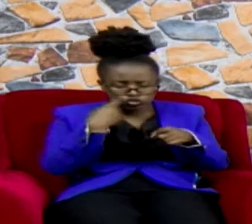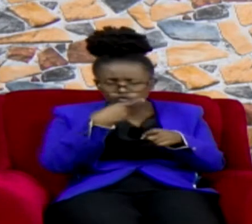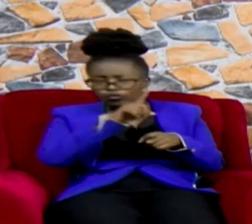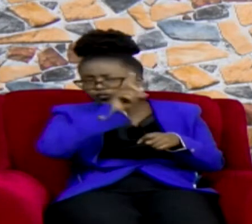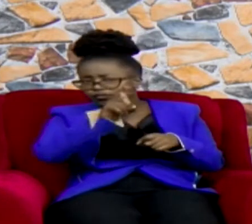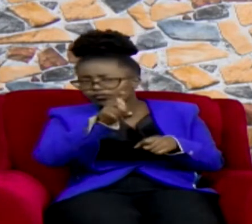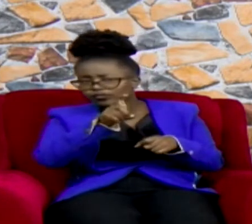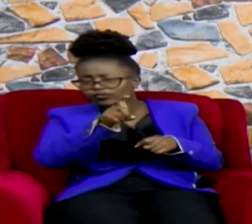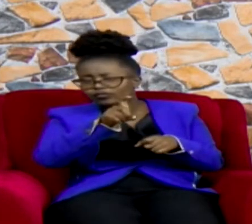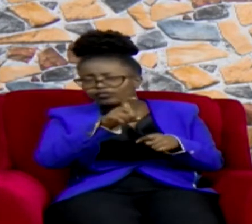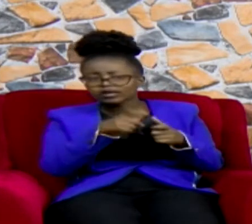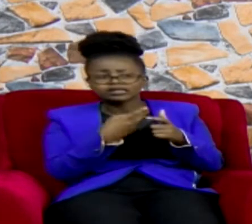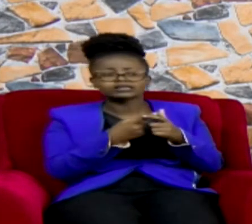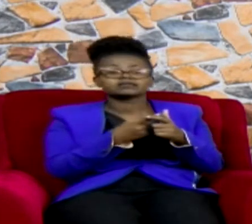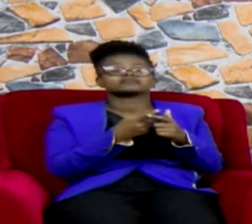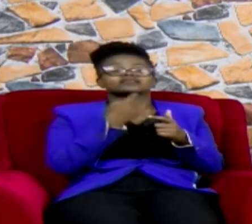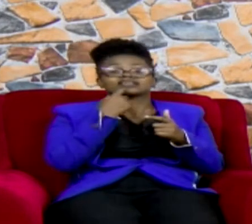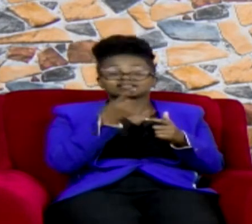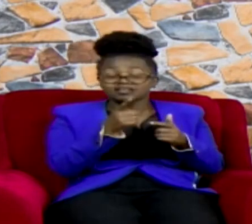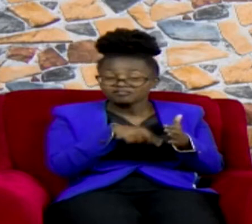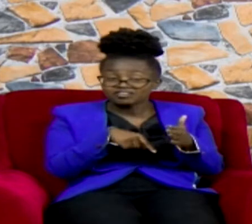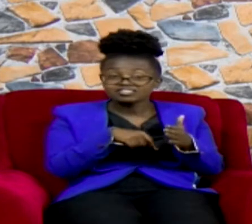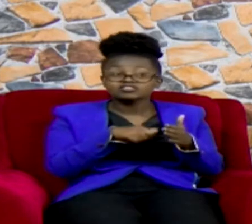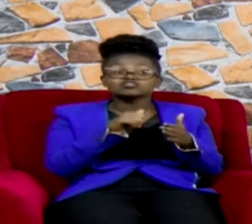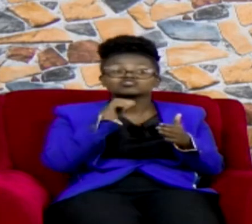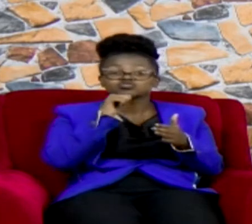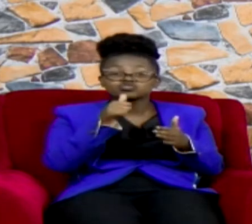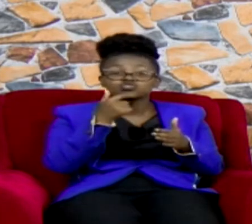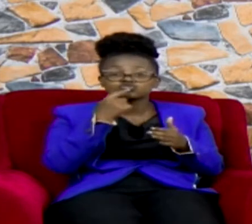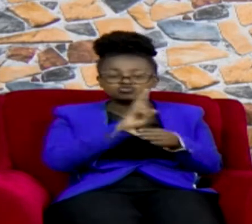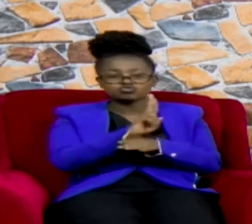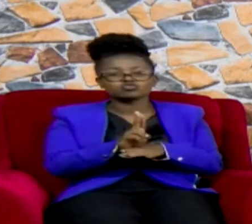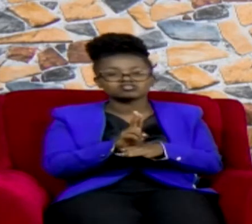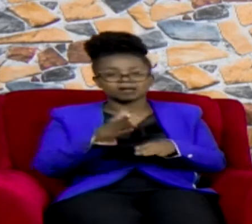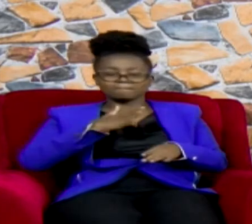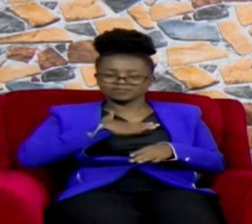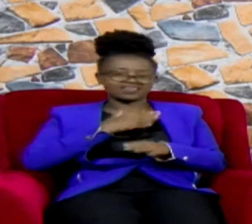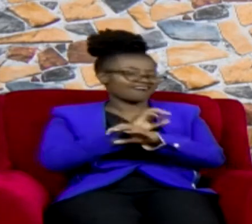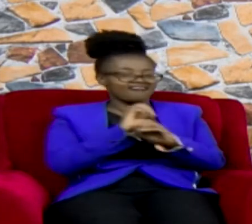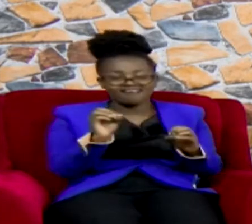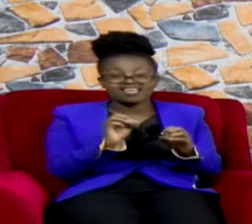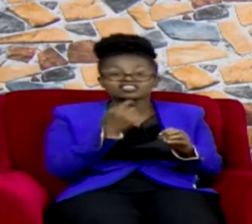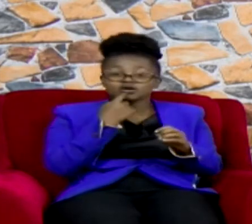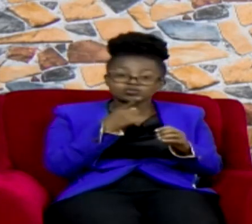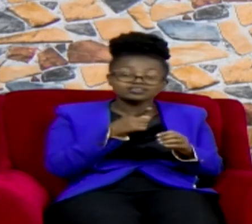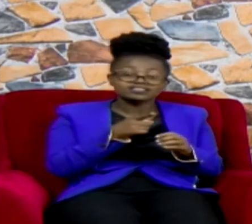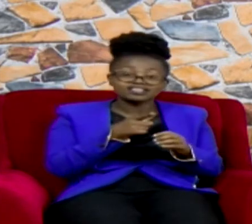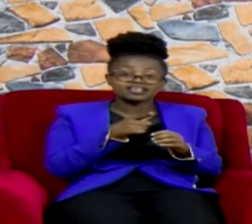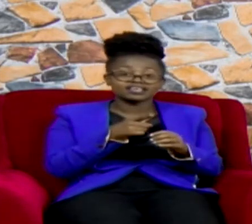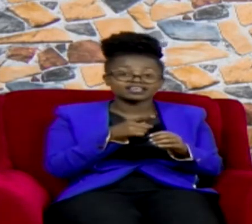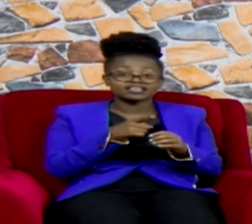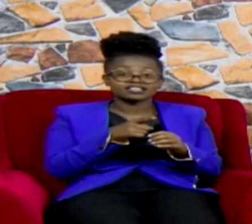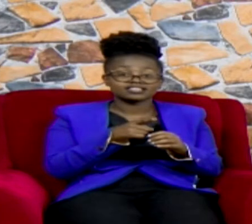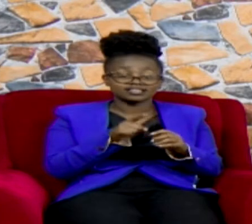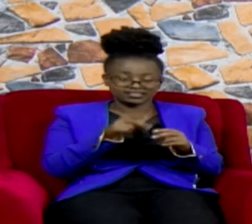Then they refer themselves. They won't. Oh, they won't say it's mine. My. Right. They'll say they know their